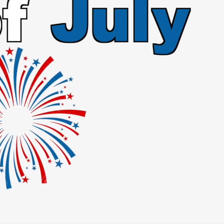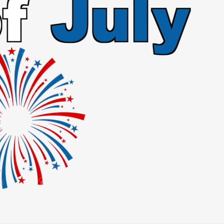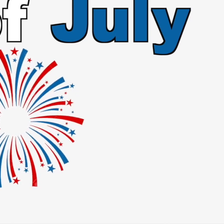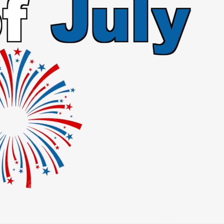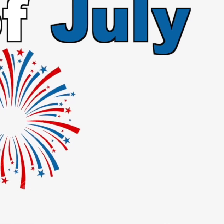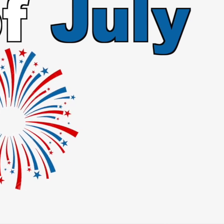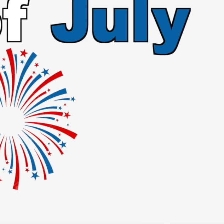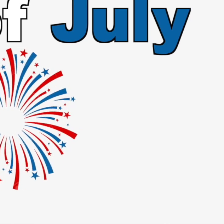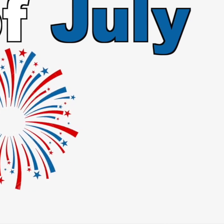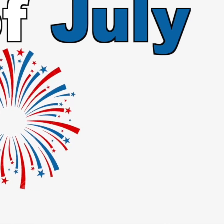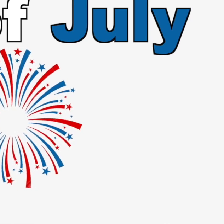4th of July.